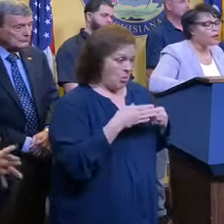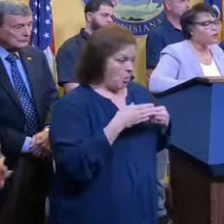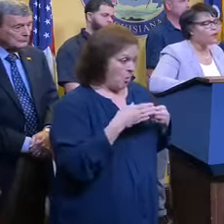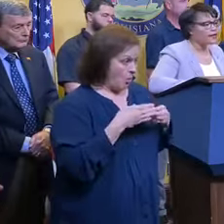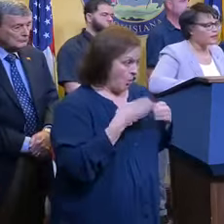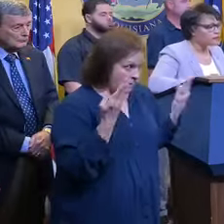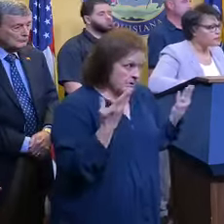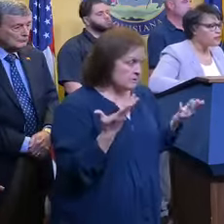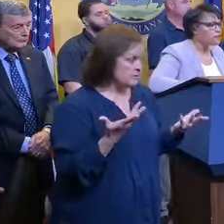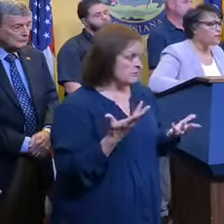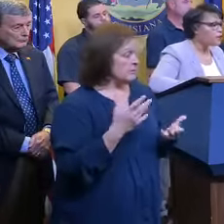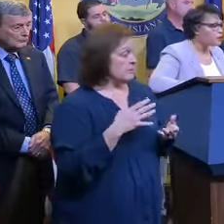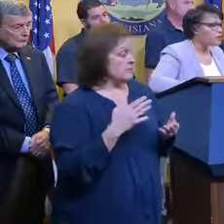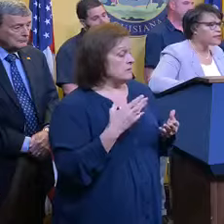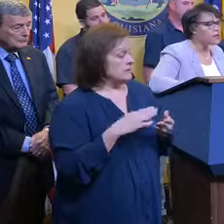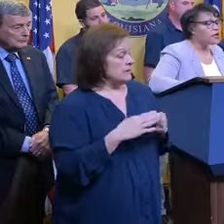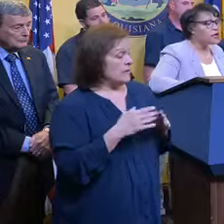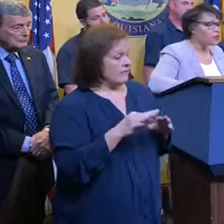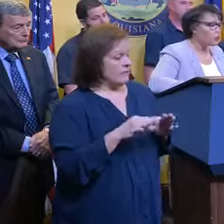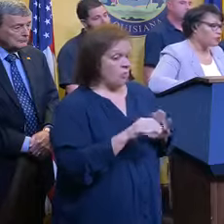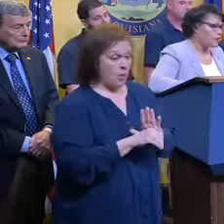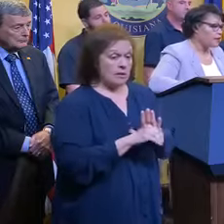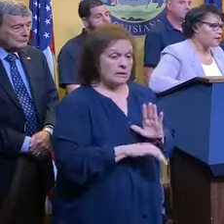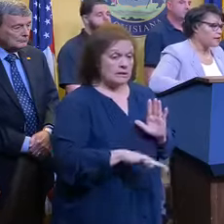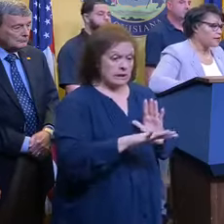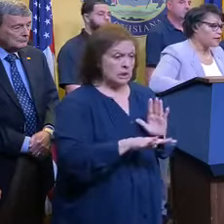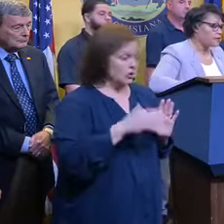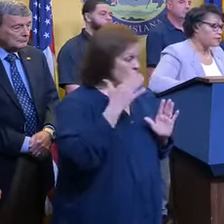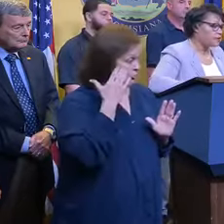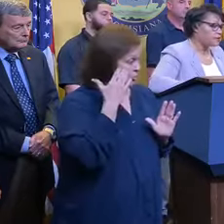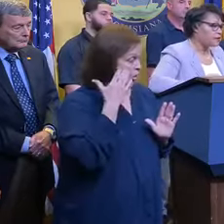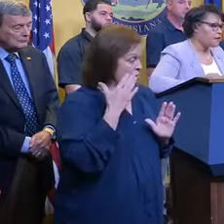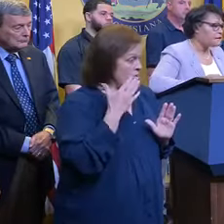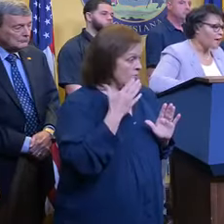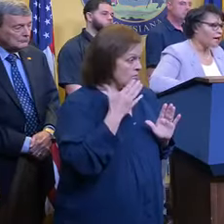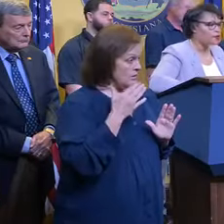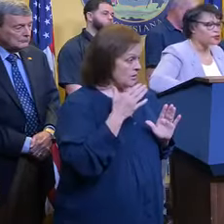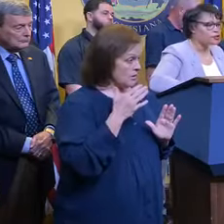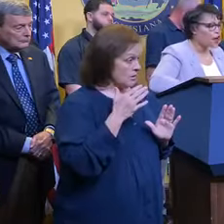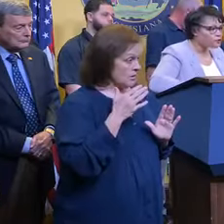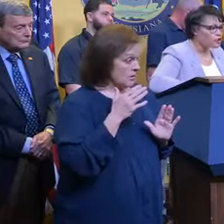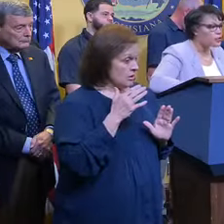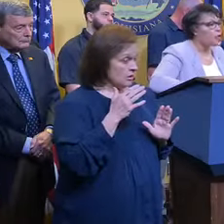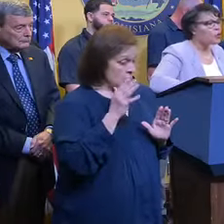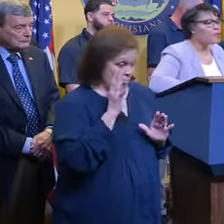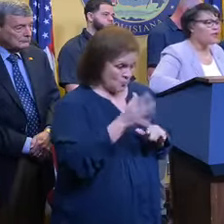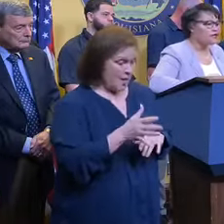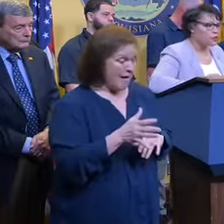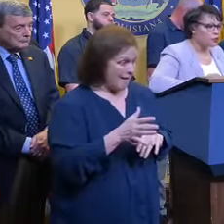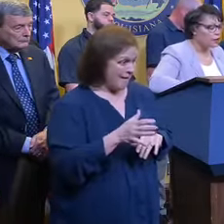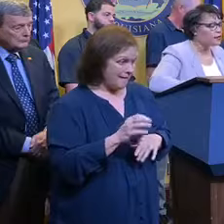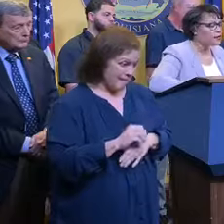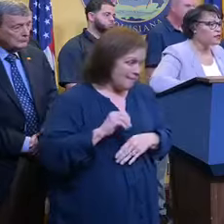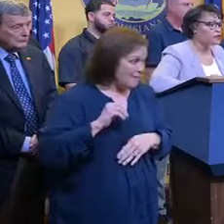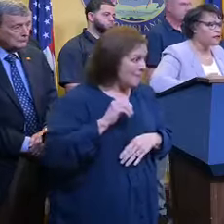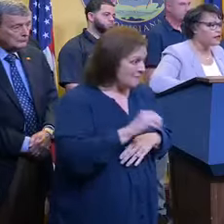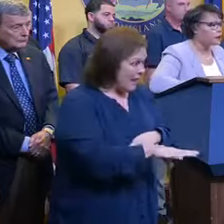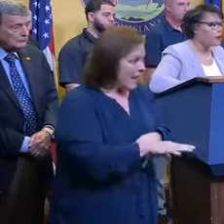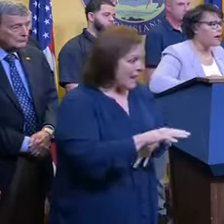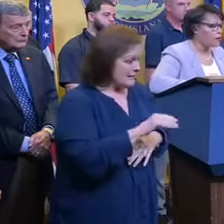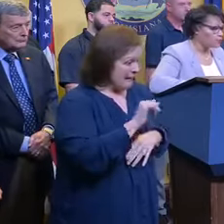we know that in the city of New Orleans, it will create the impact, the disruption will be even greater